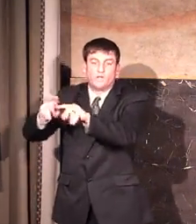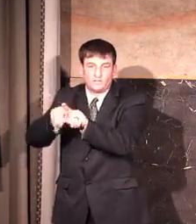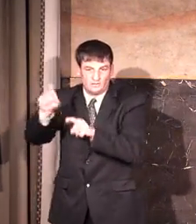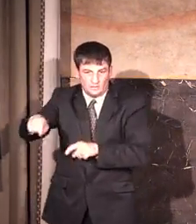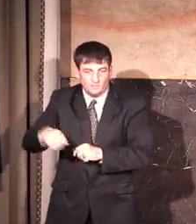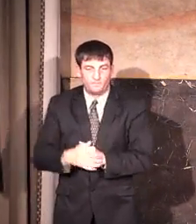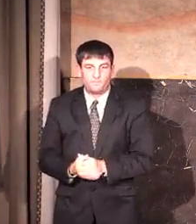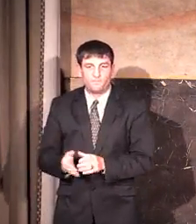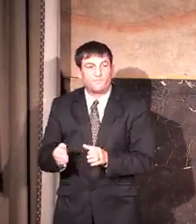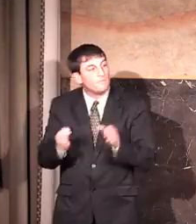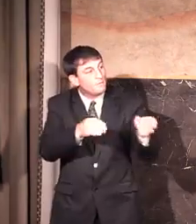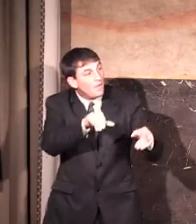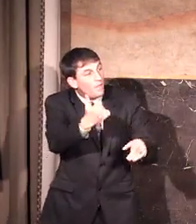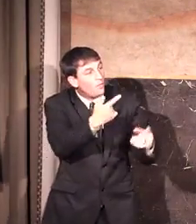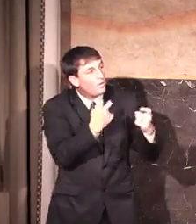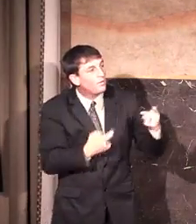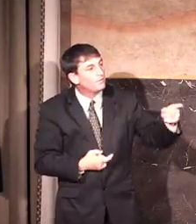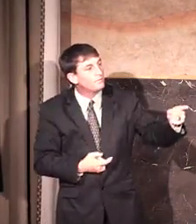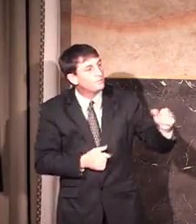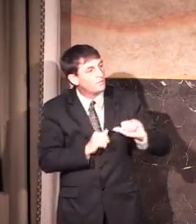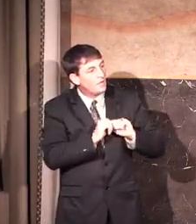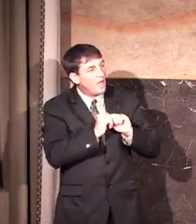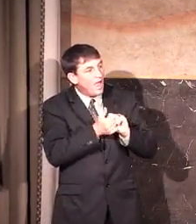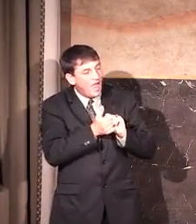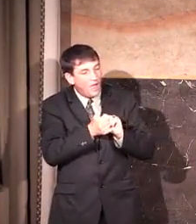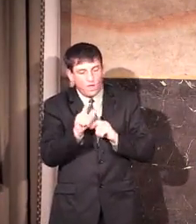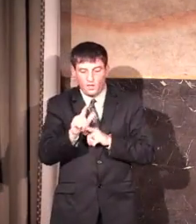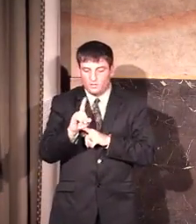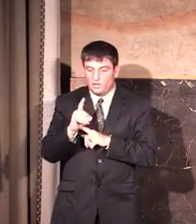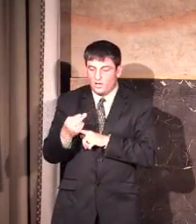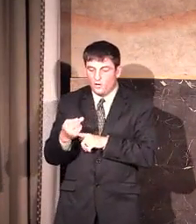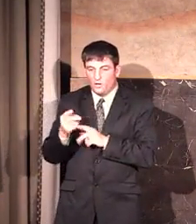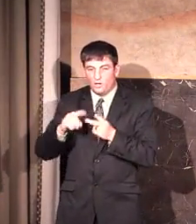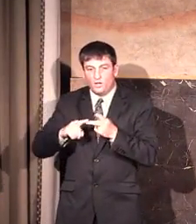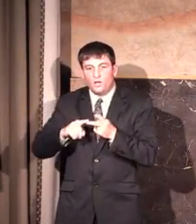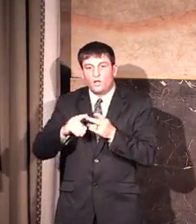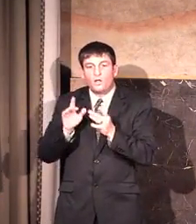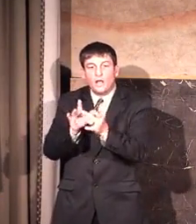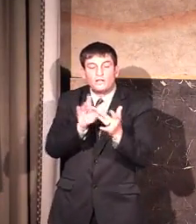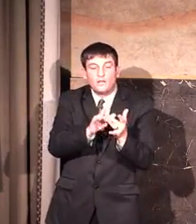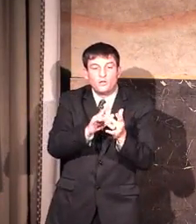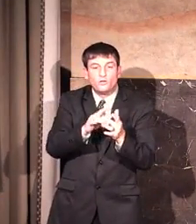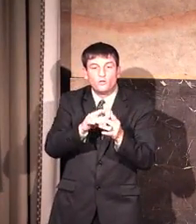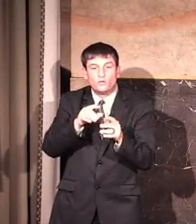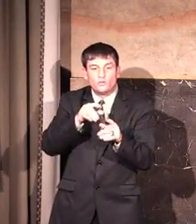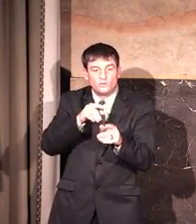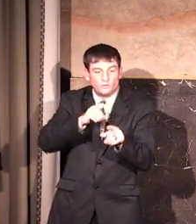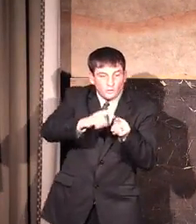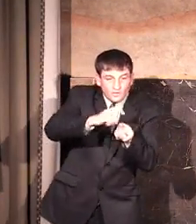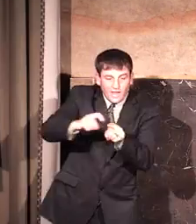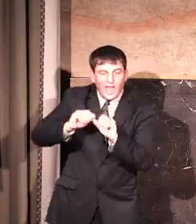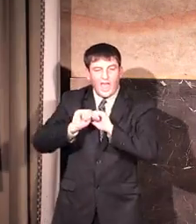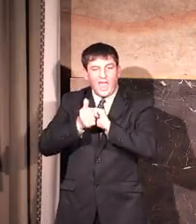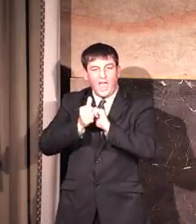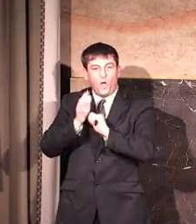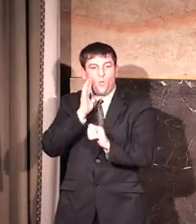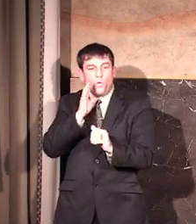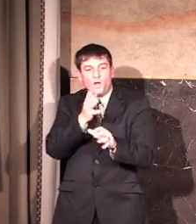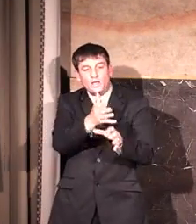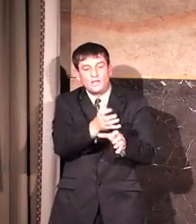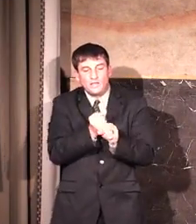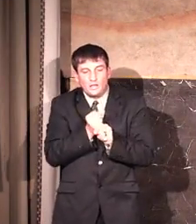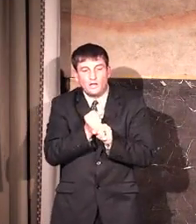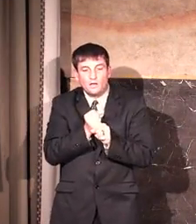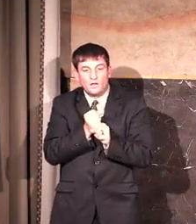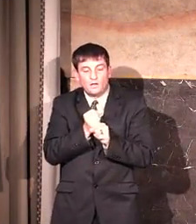does LDH or these contact tracers, how are they going to go about getting the contact information for everybody they speak to? And then off